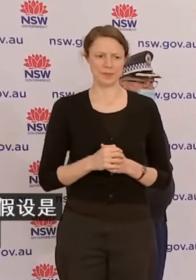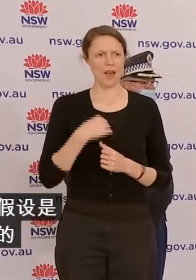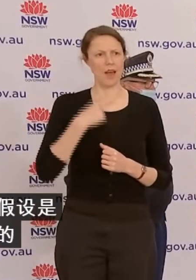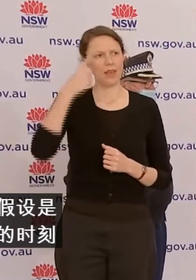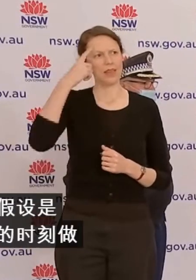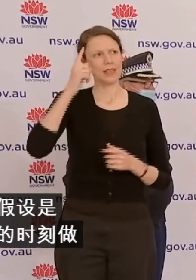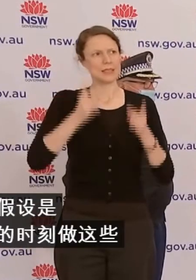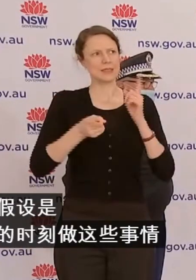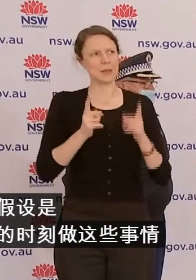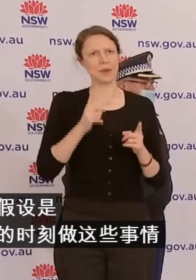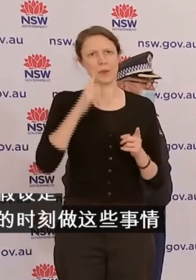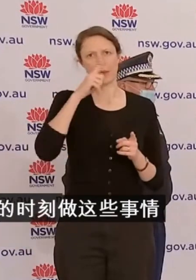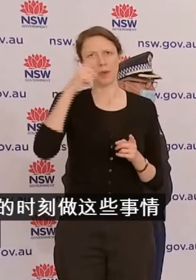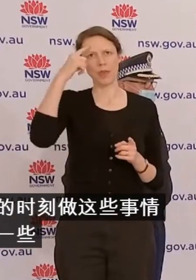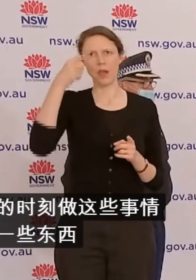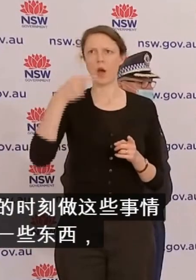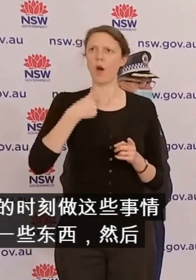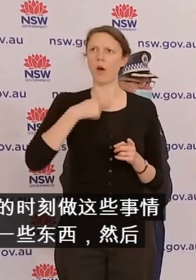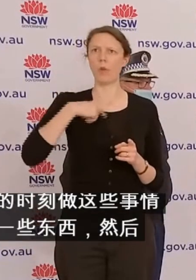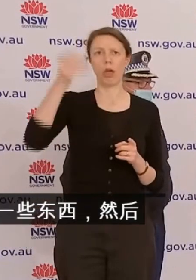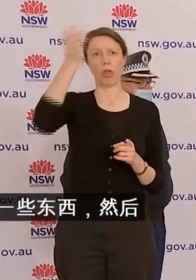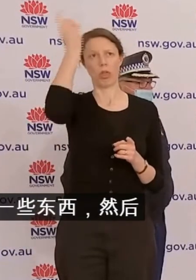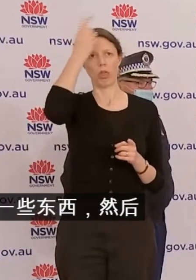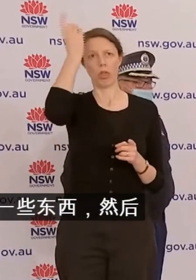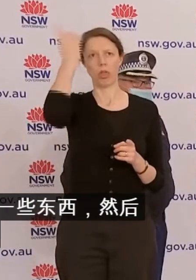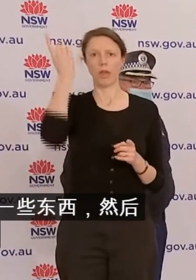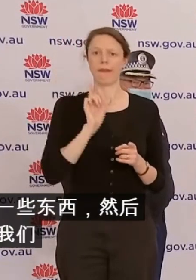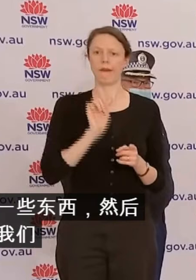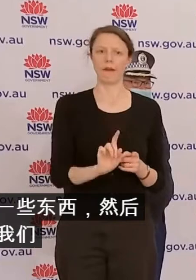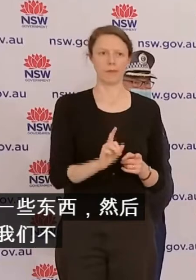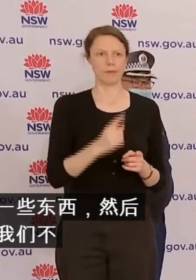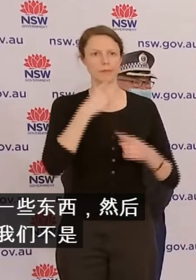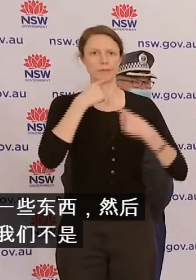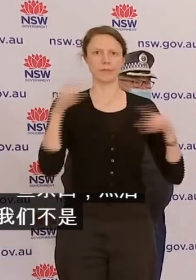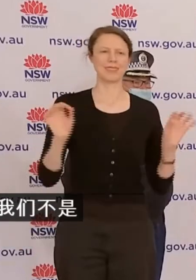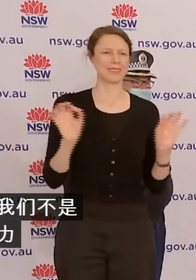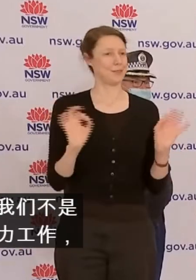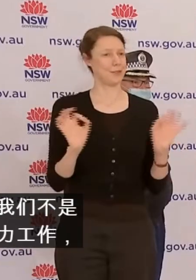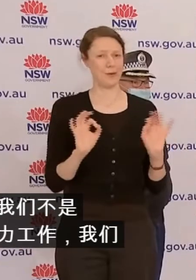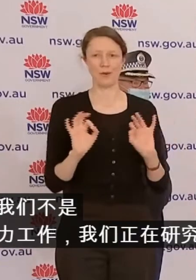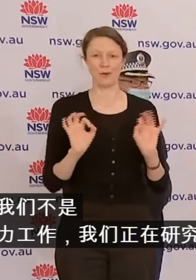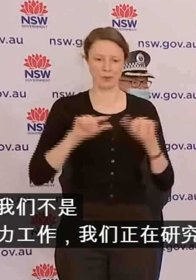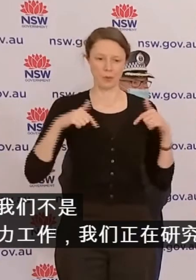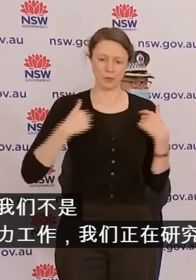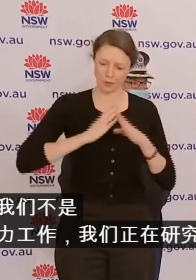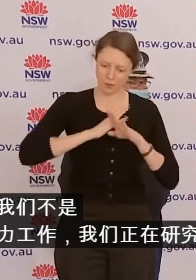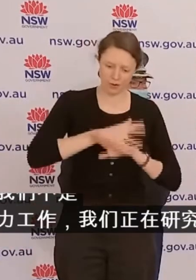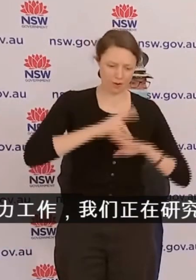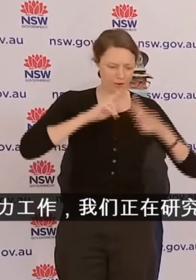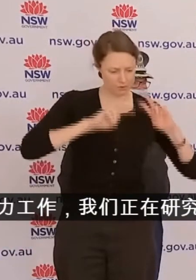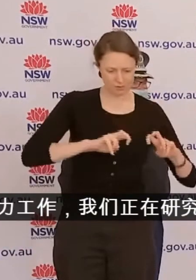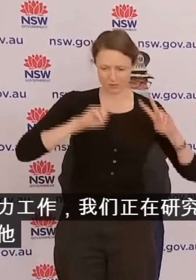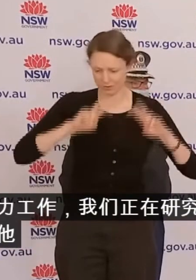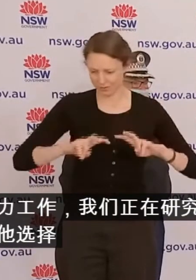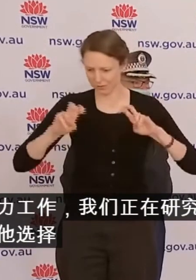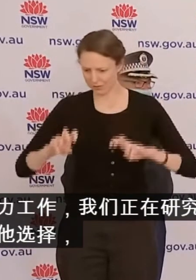do these things in a static moment and just come up with something and come down here. We don't. We work very hard all day, and we're looking at what